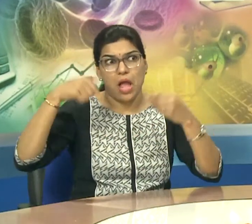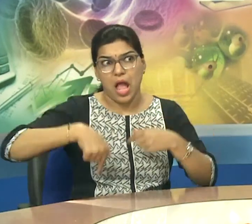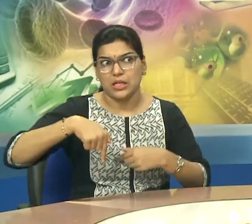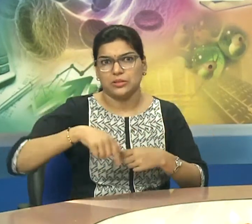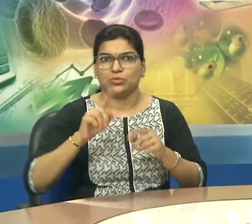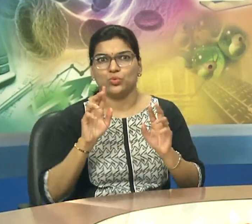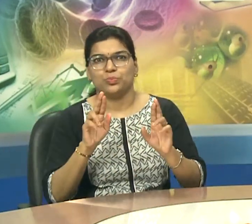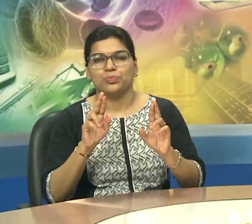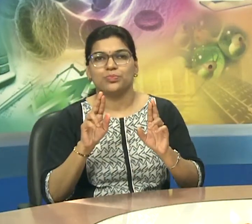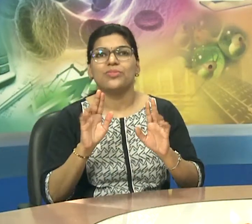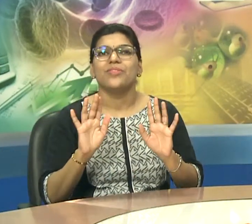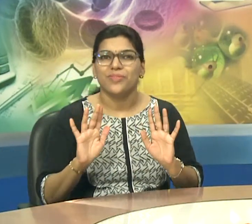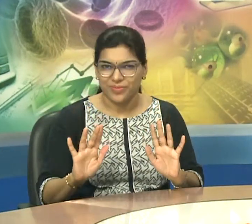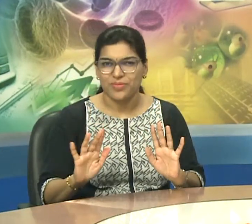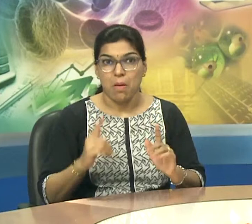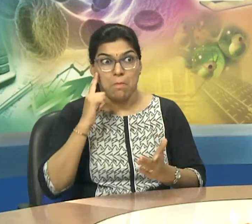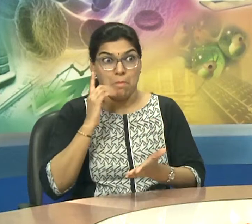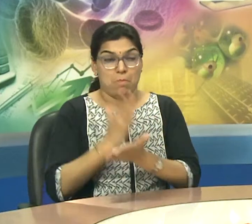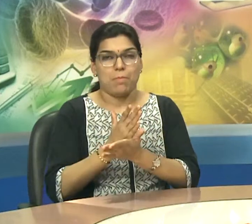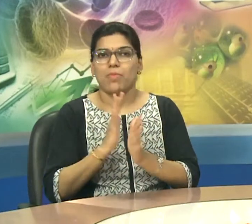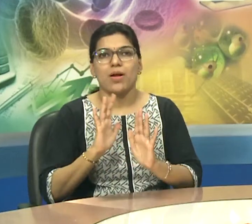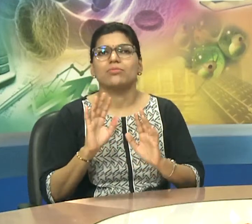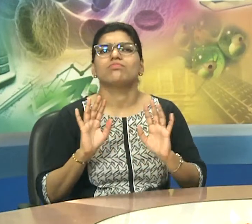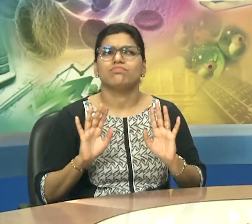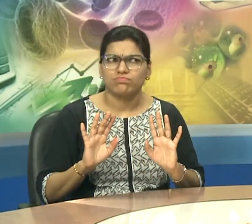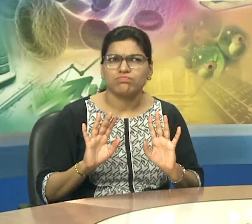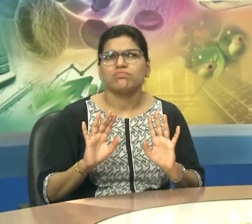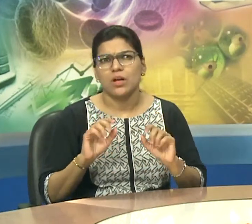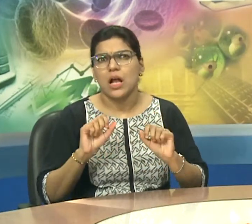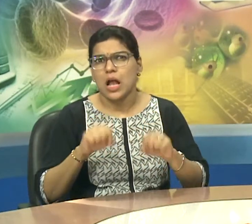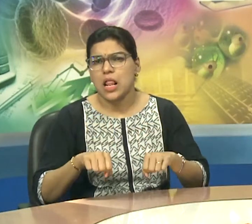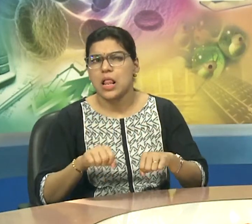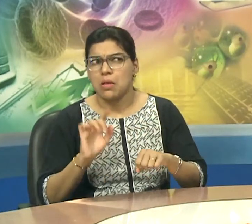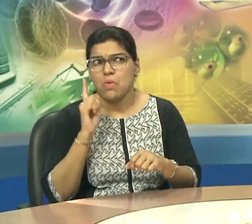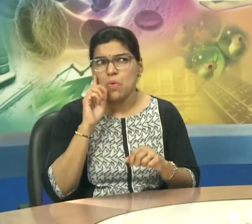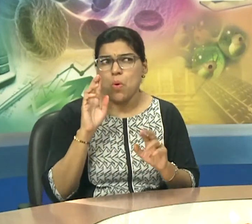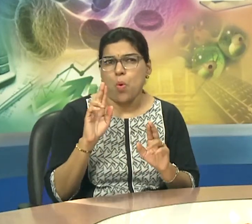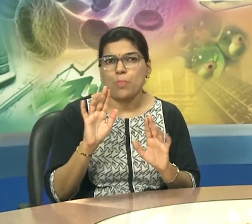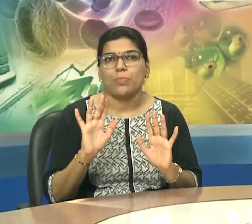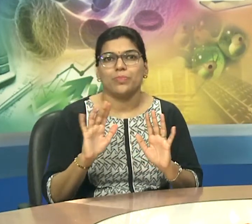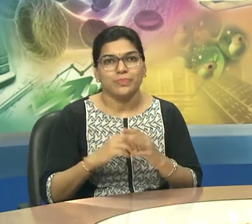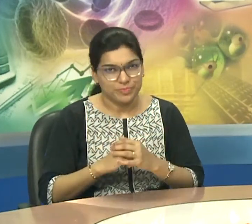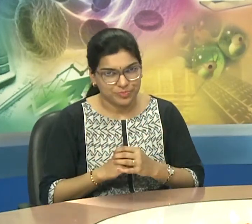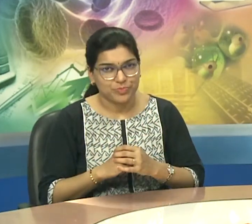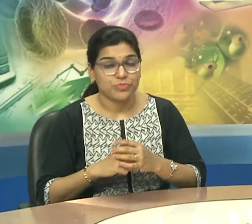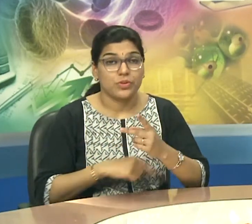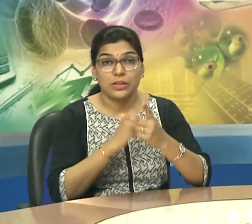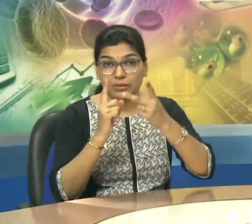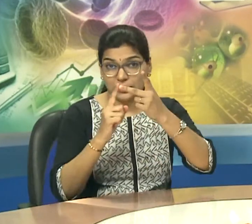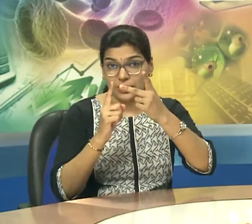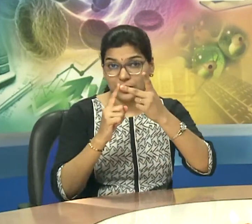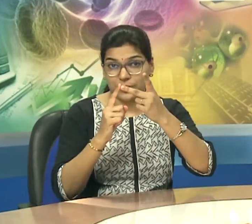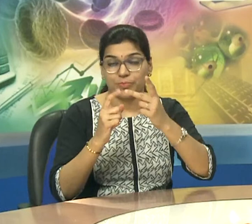So, there are chances that it will rain. You are not sure about the rain, but there are